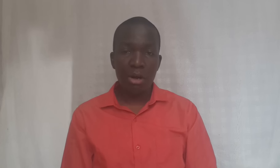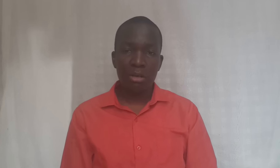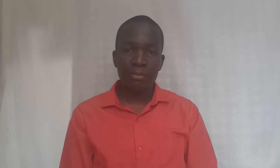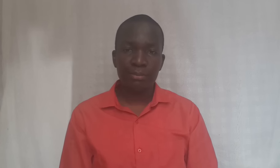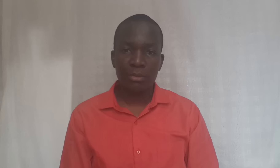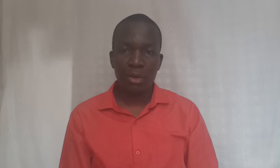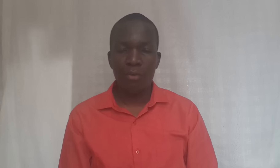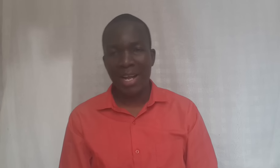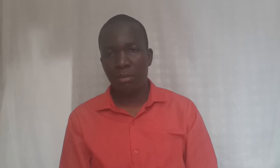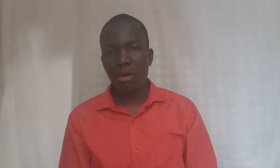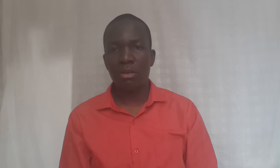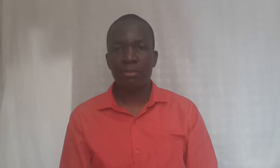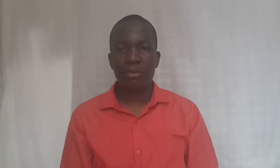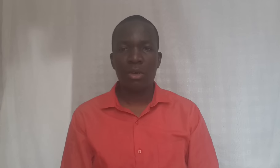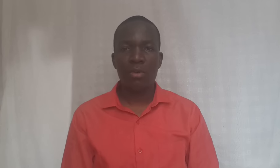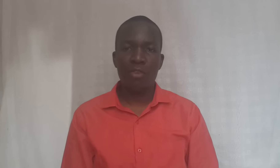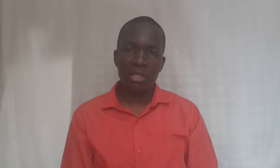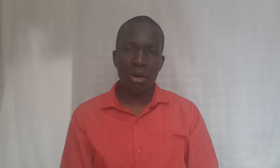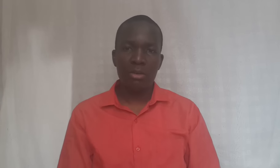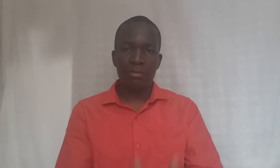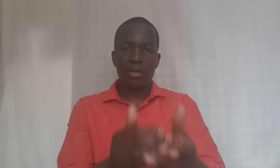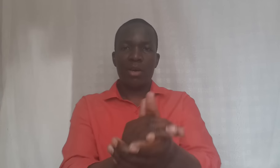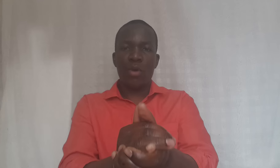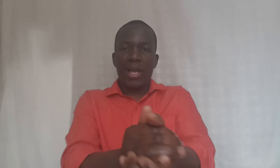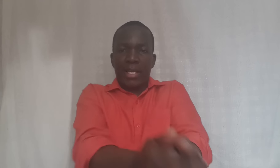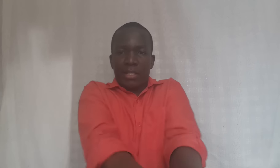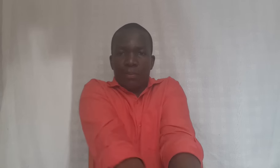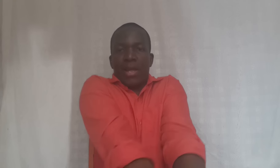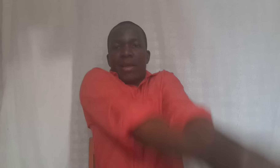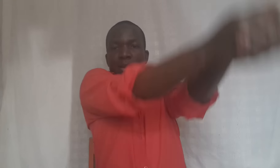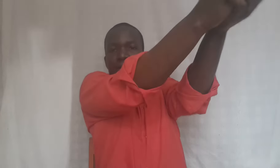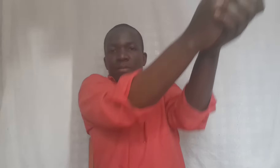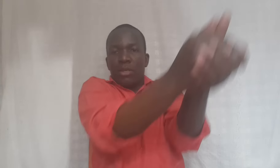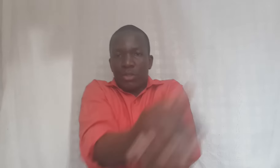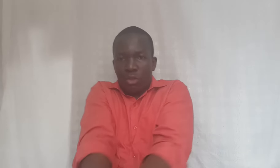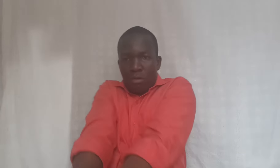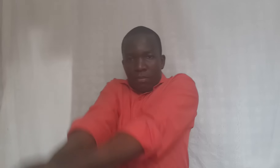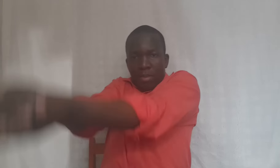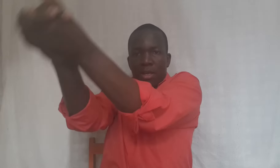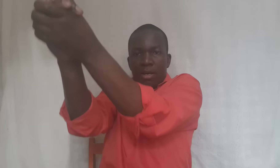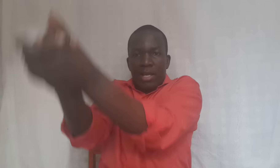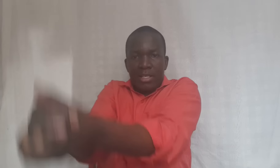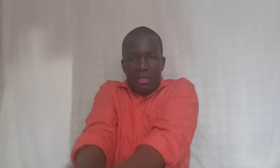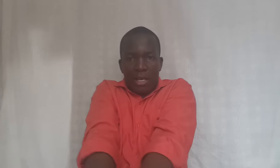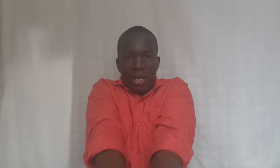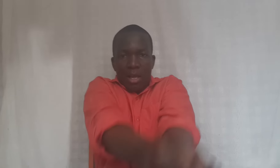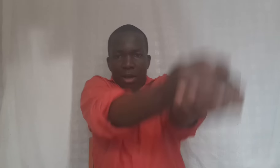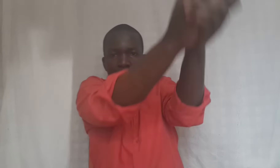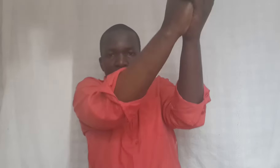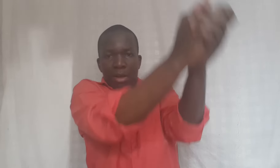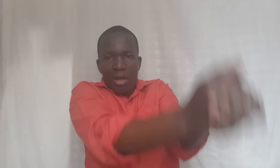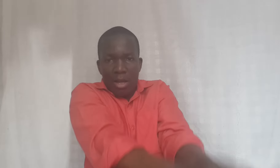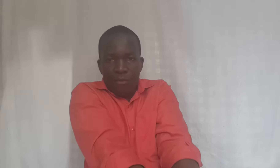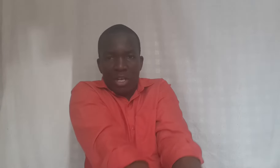volleyball or volleyball. Volleyball. The way it's played. So that is